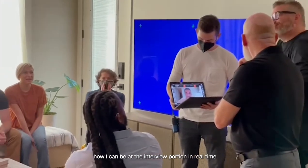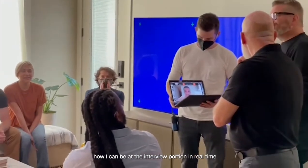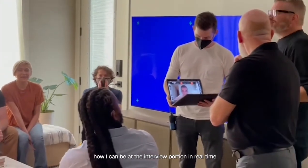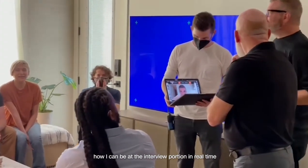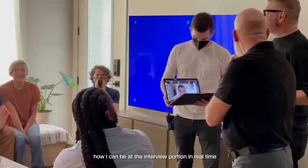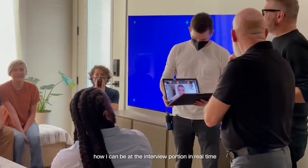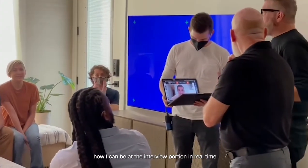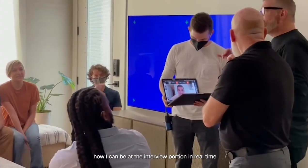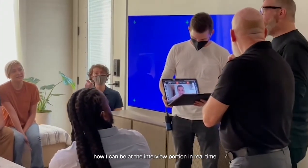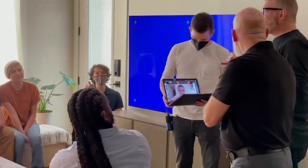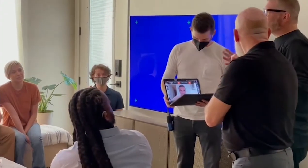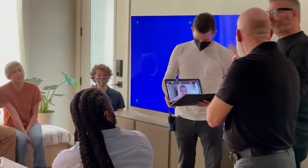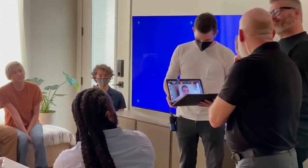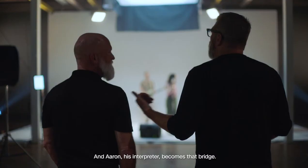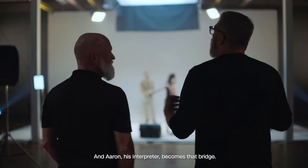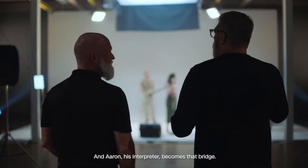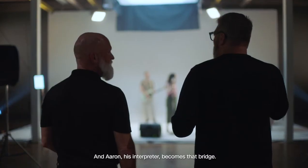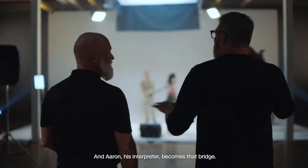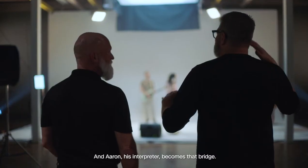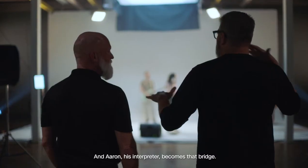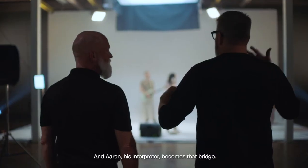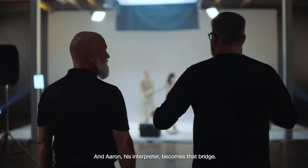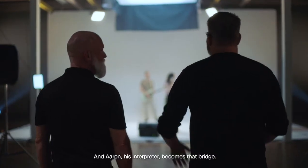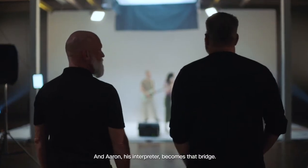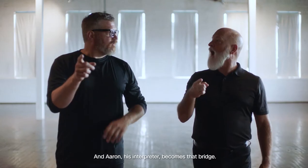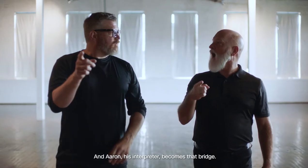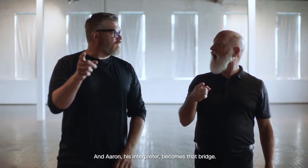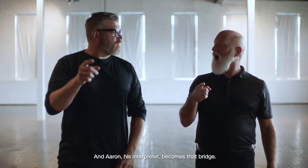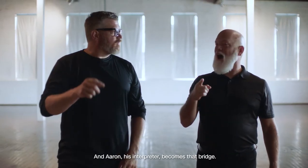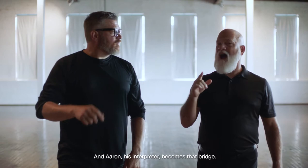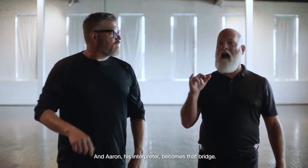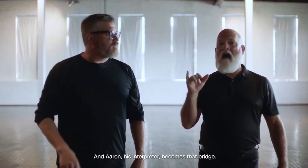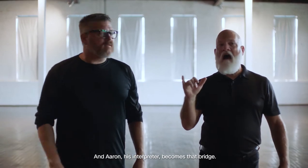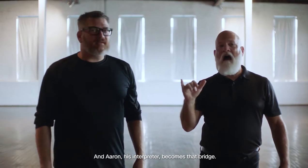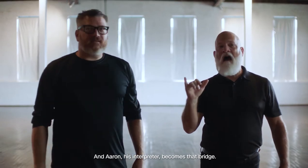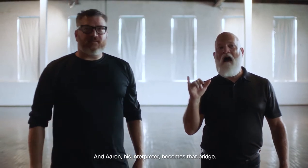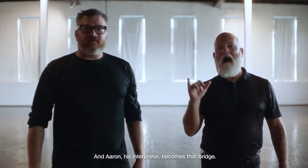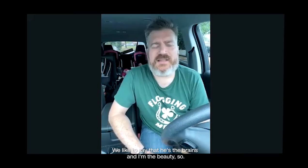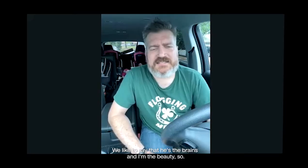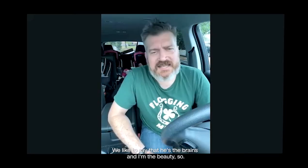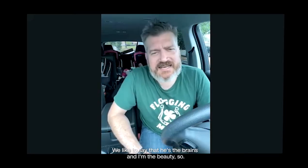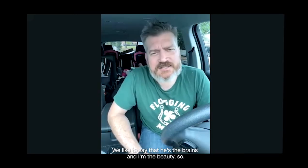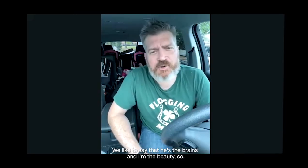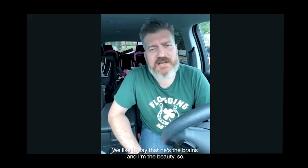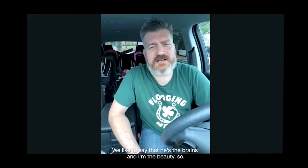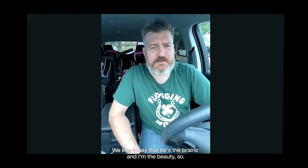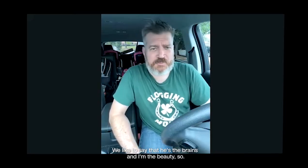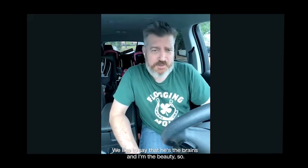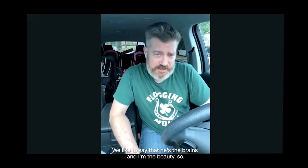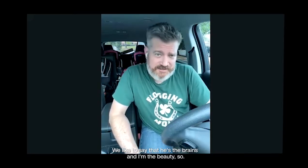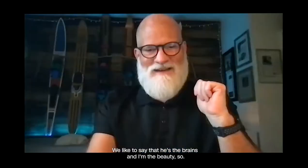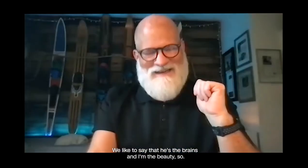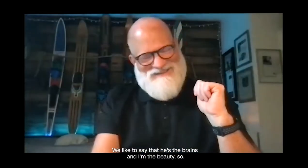interview portion in real time. And Aaron, his interpreter, becomes that bridge. We like to say that he's the brains and